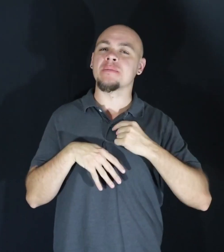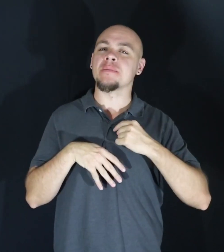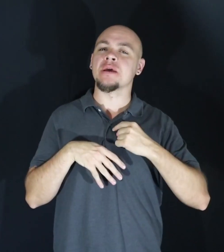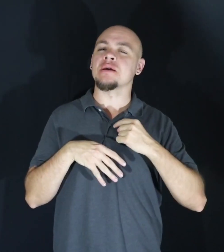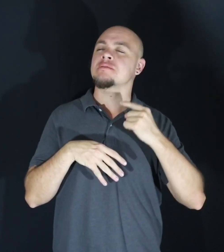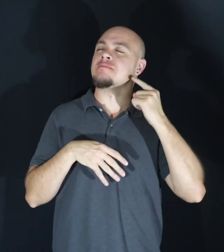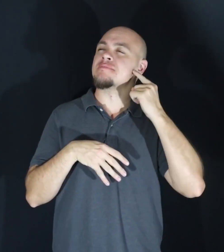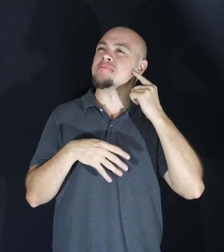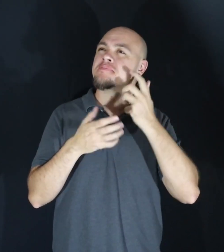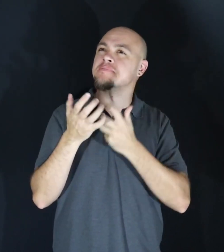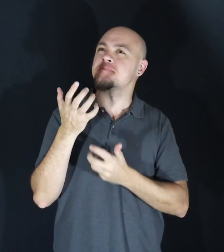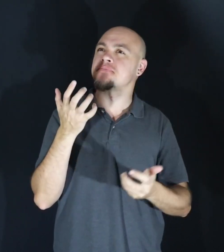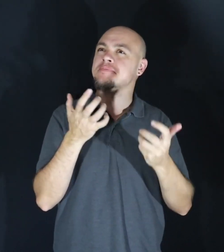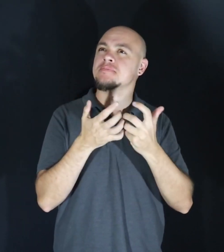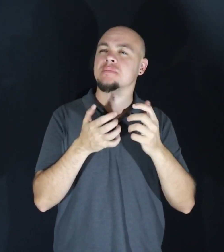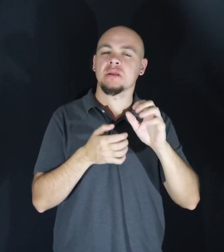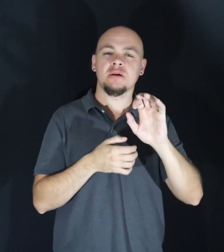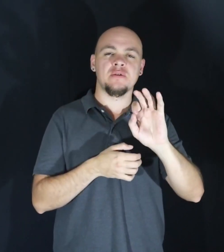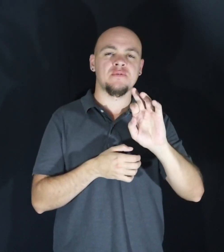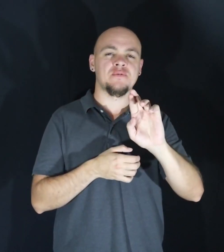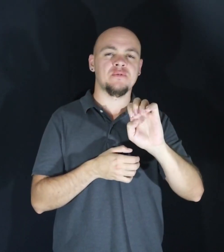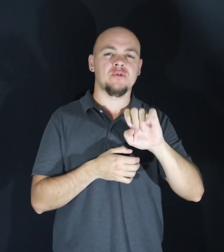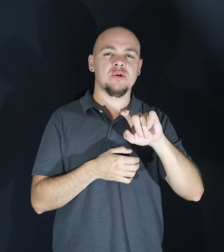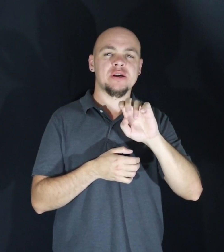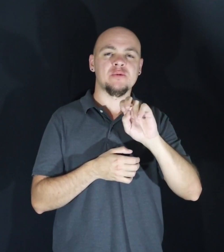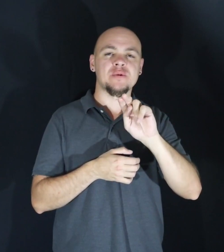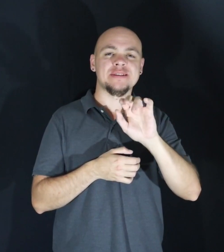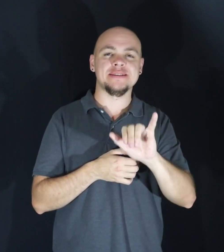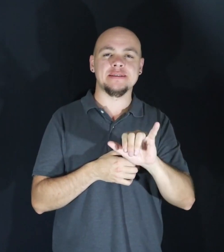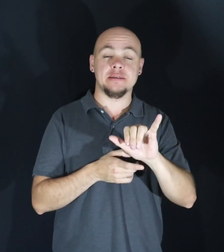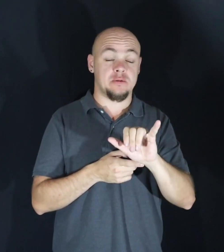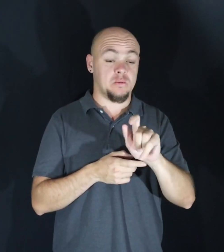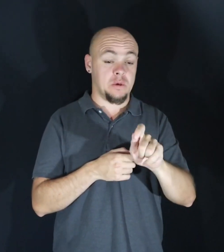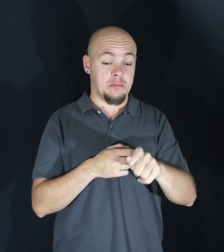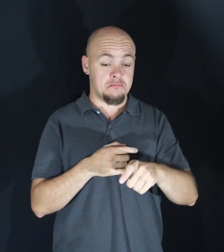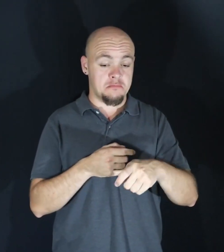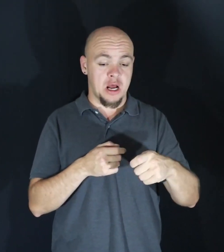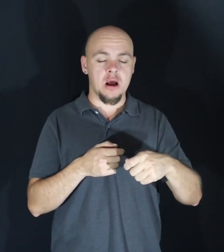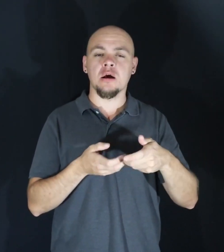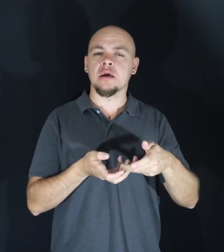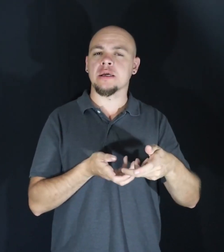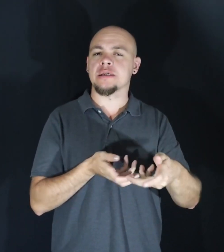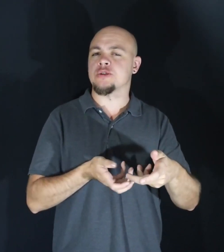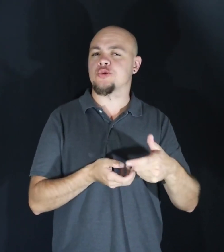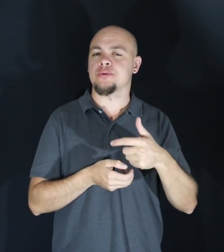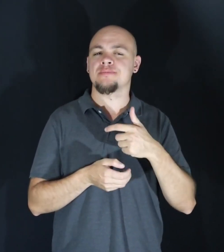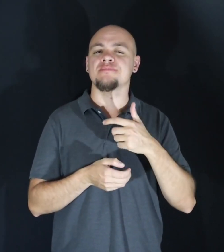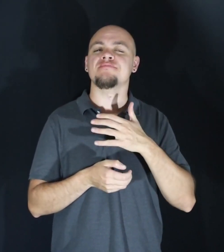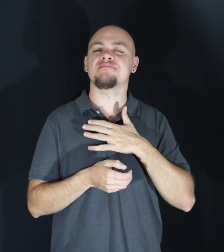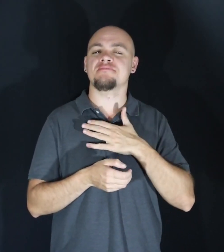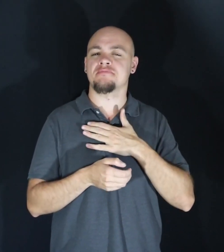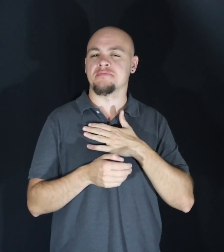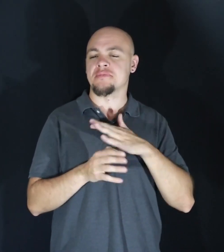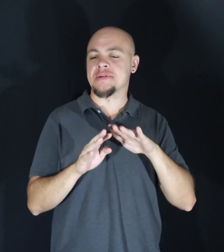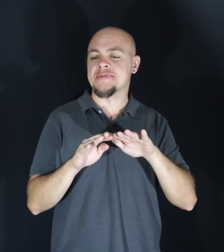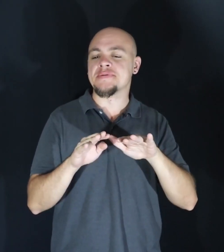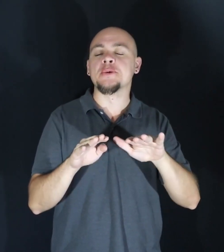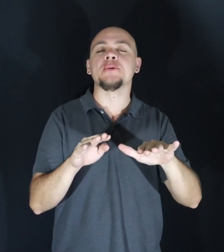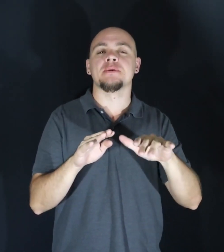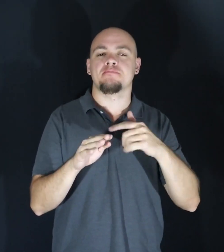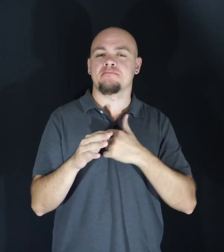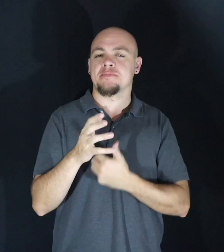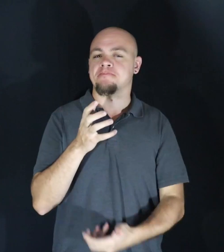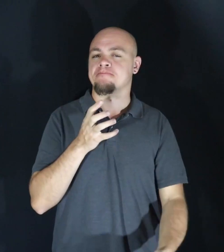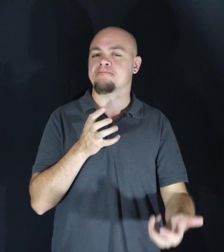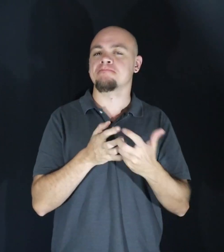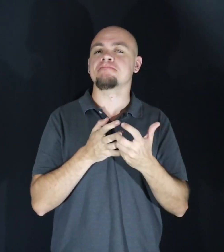a specific frequency, such that when plucked or otherwise engaged, I emit the frequency for which I am